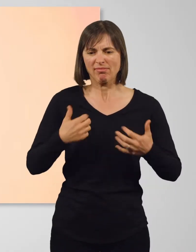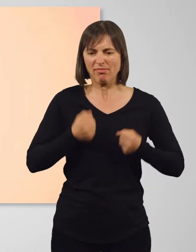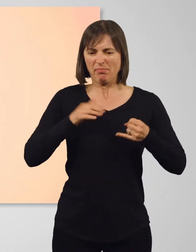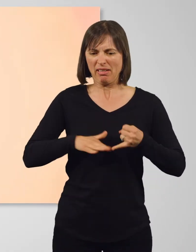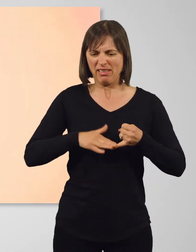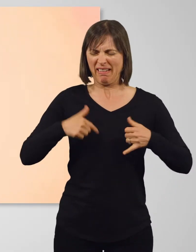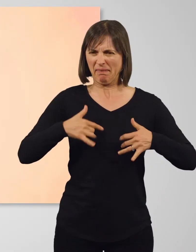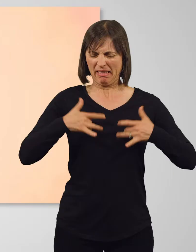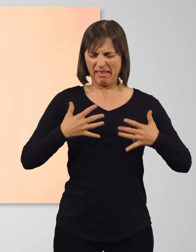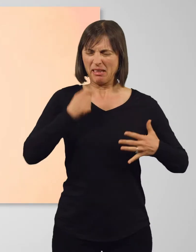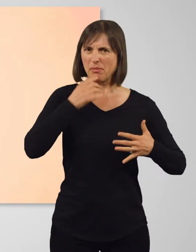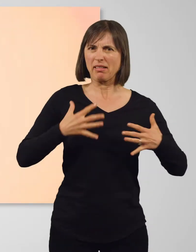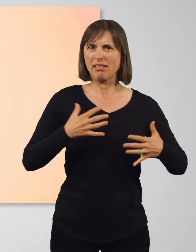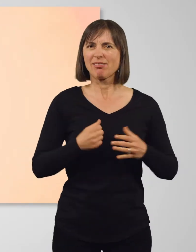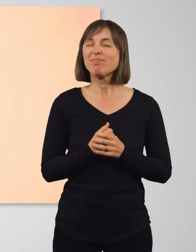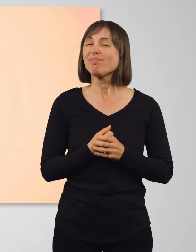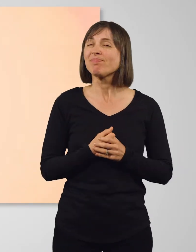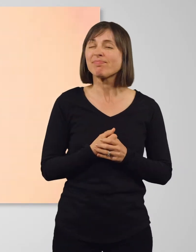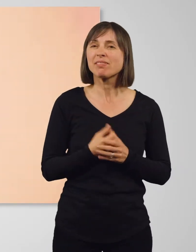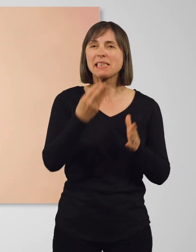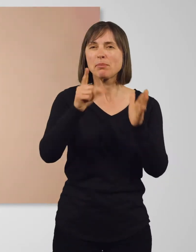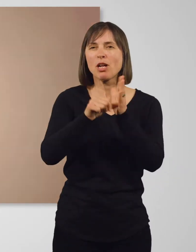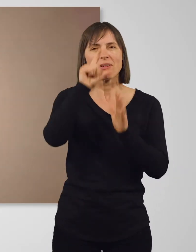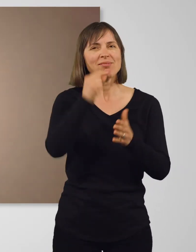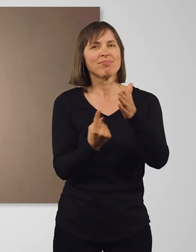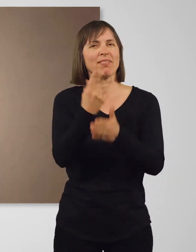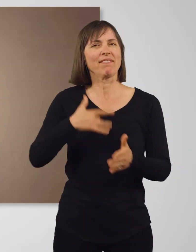How do you feel when you get your period? Sometimes you may feel sad.